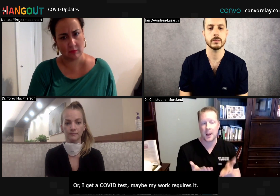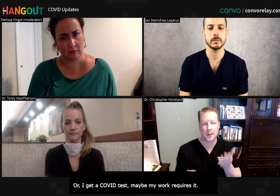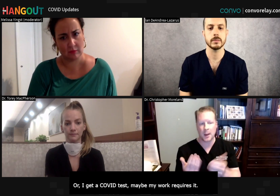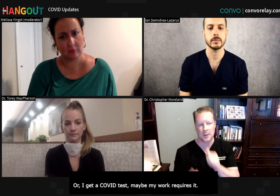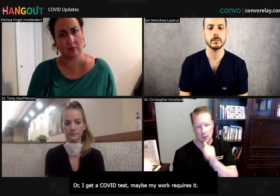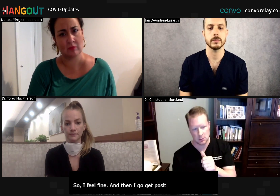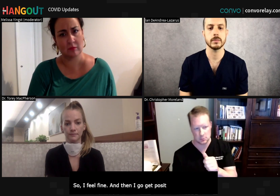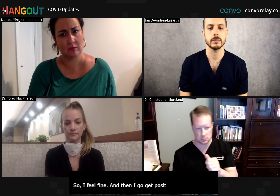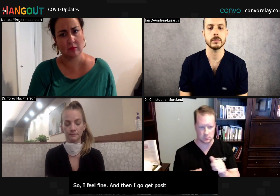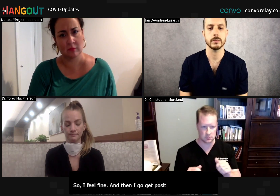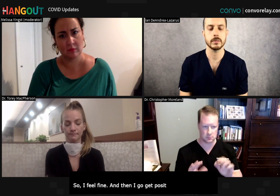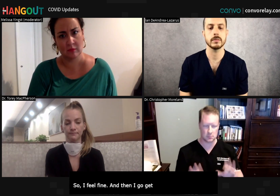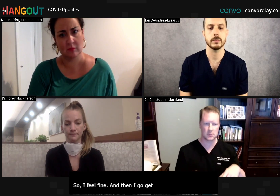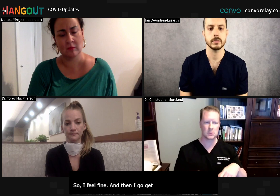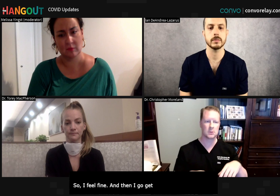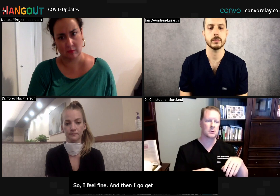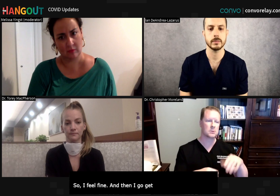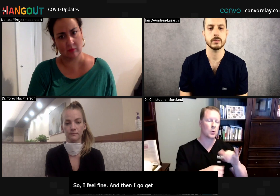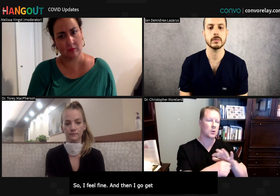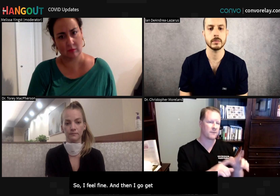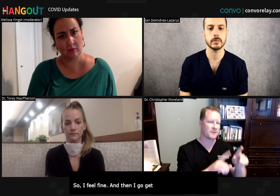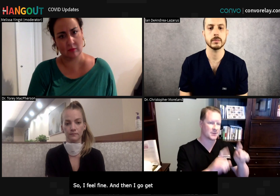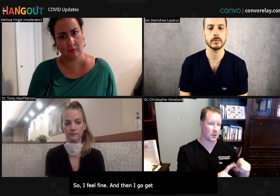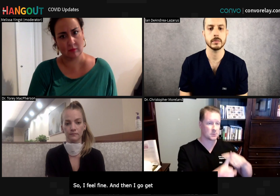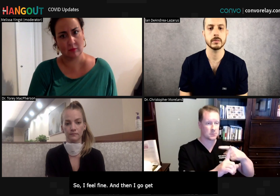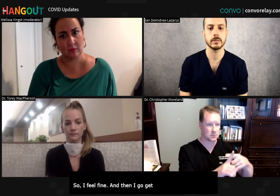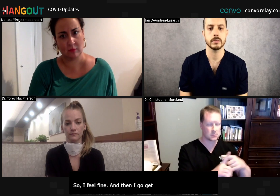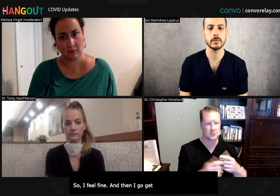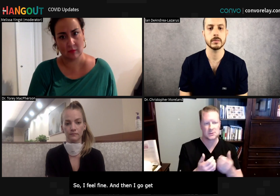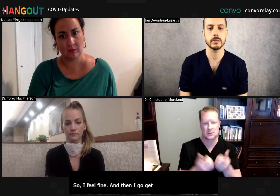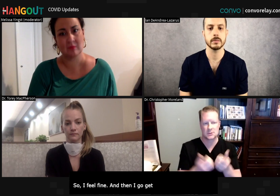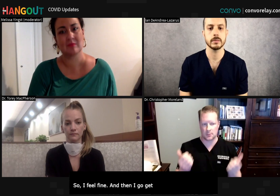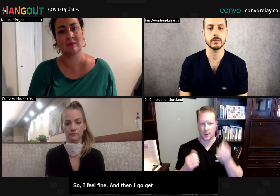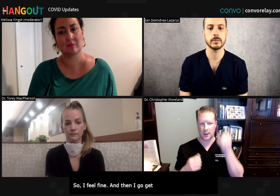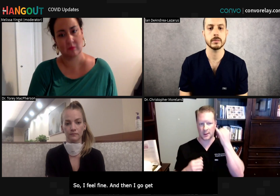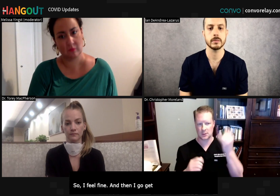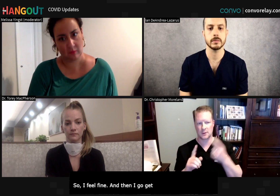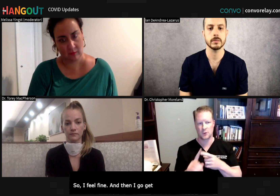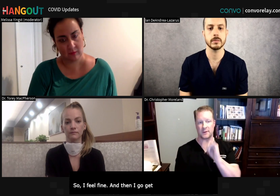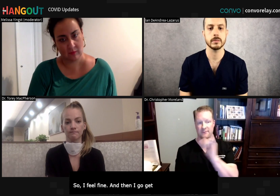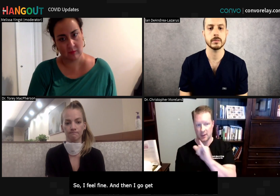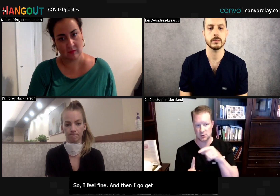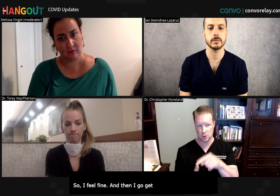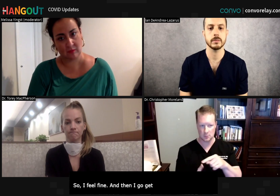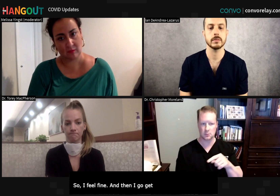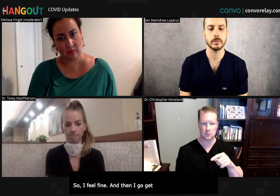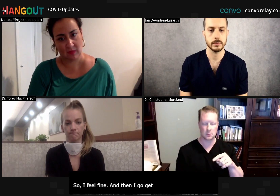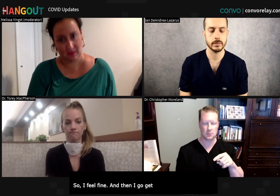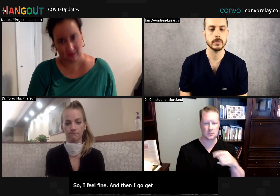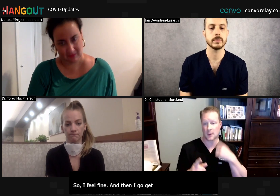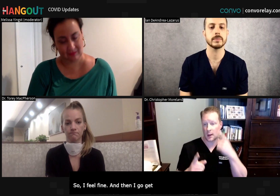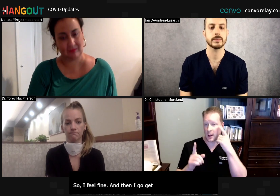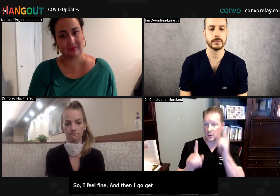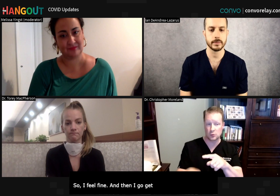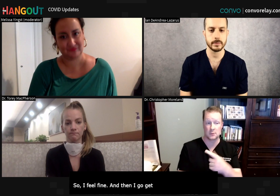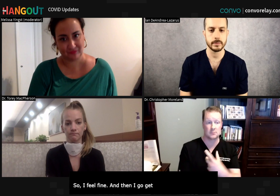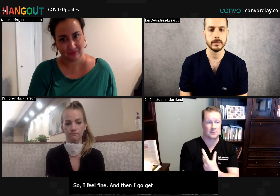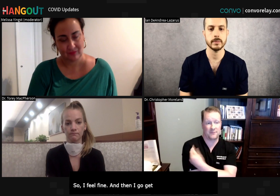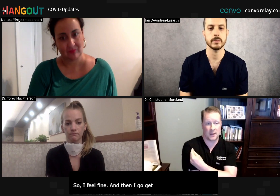sick? Maybe, but maybe not. So a positive COVID test is different from the infection.